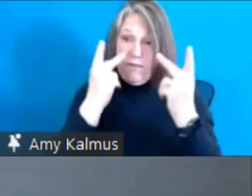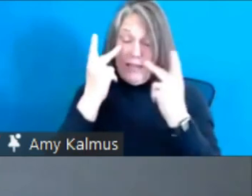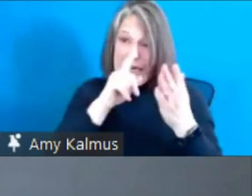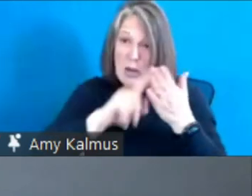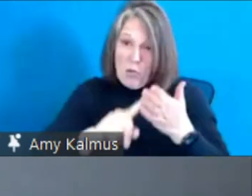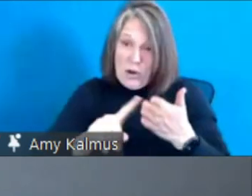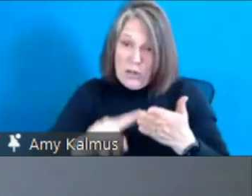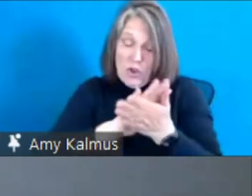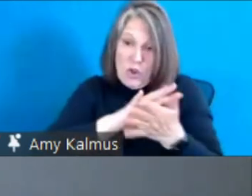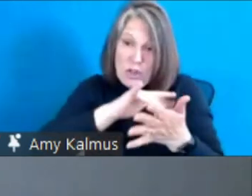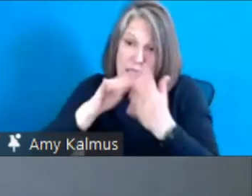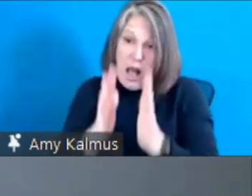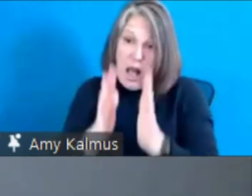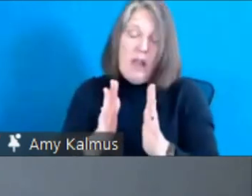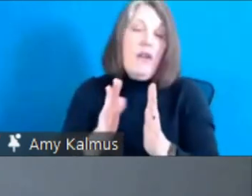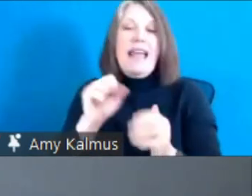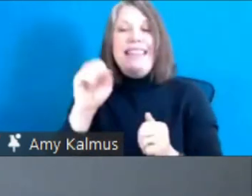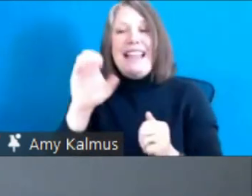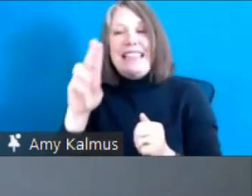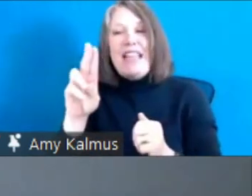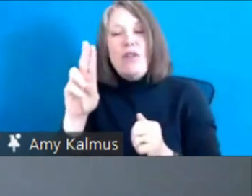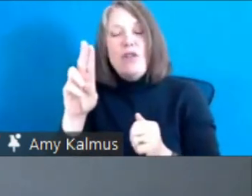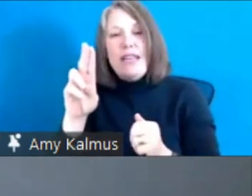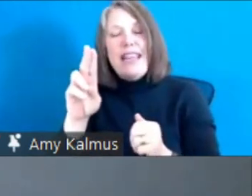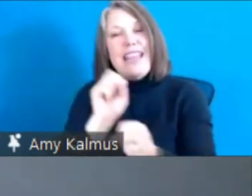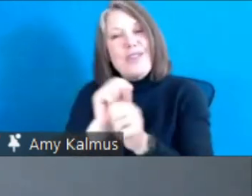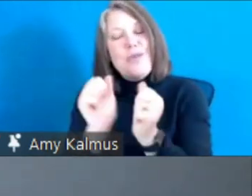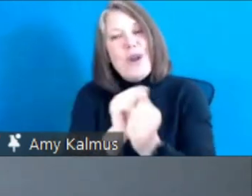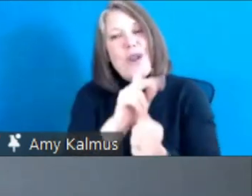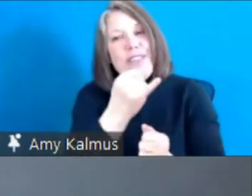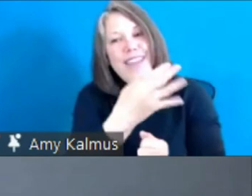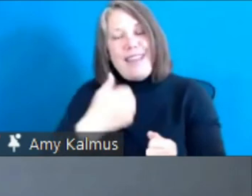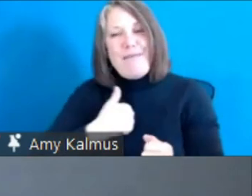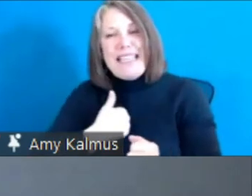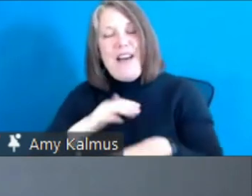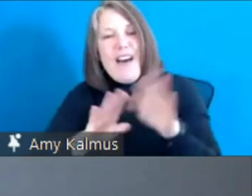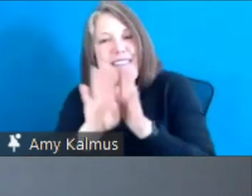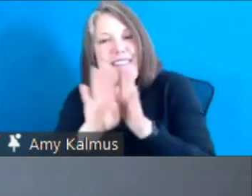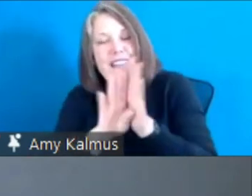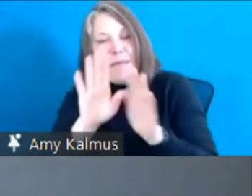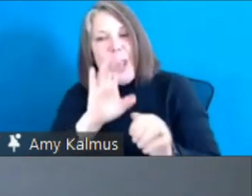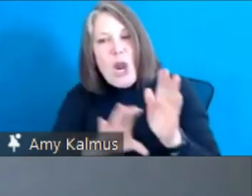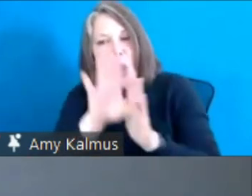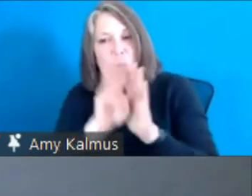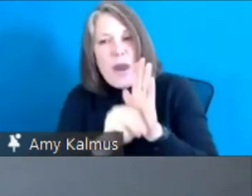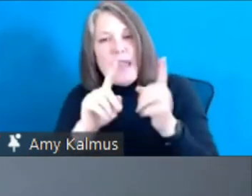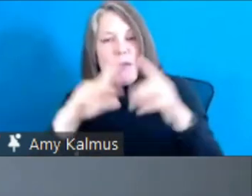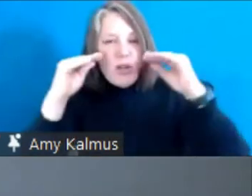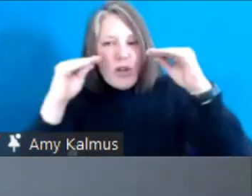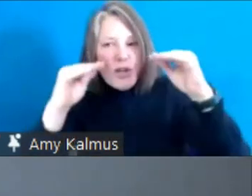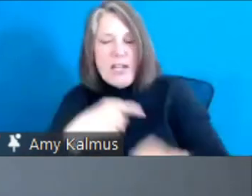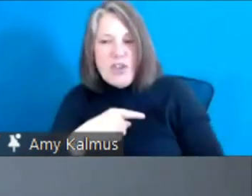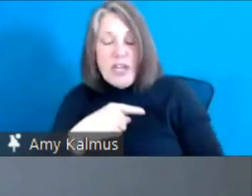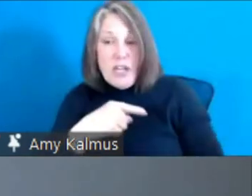at St. Cloud State University and is working with Dr. Johnson and myself on developing curriculum to teach Chinese